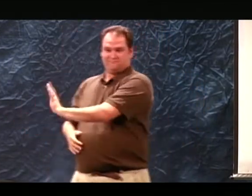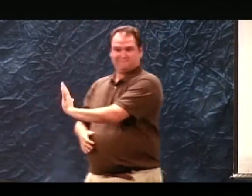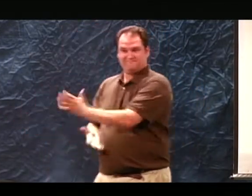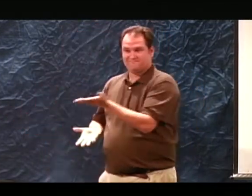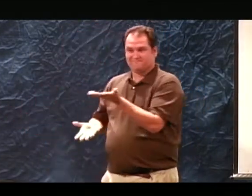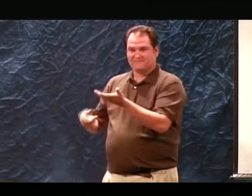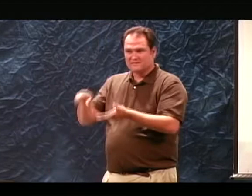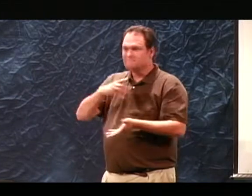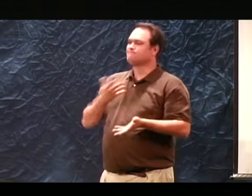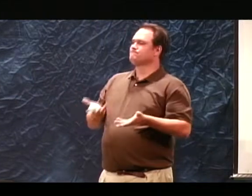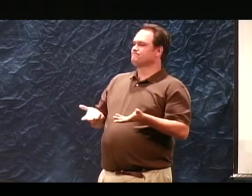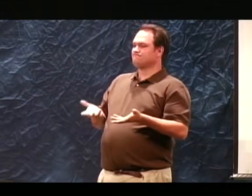something